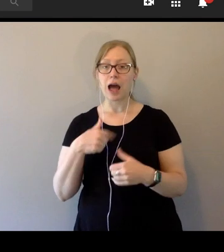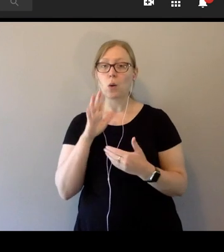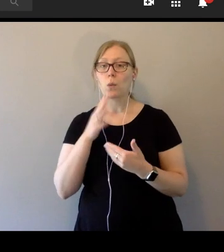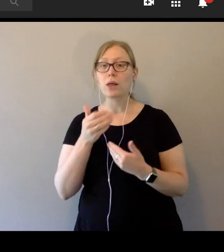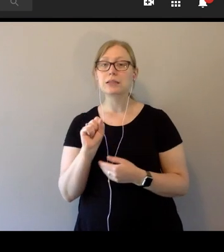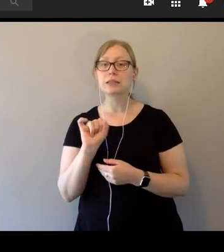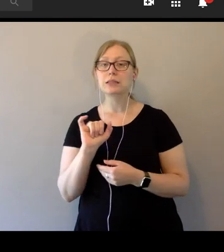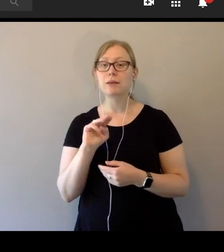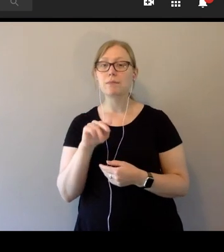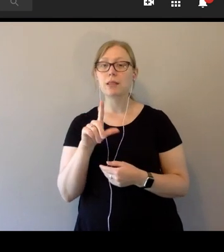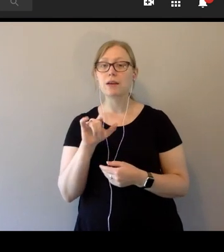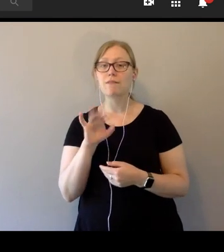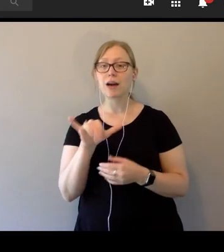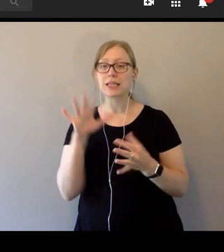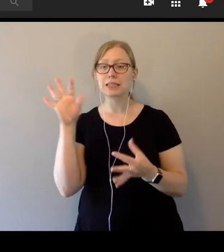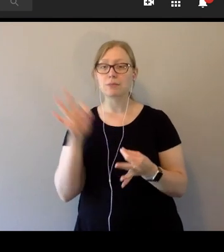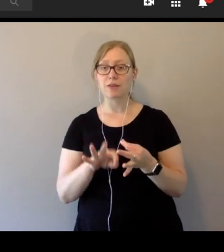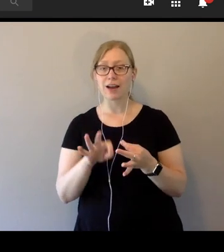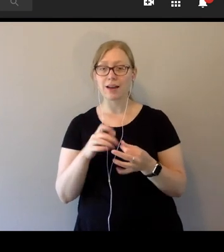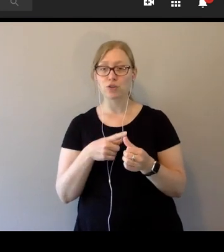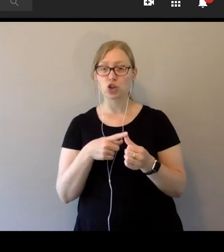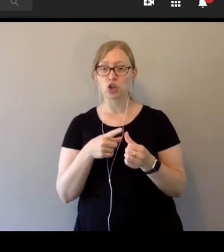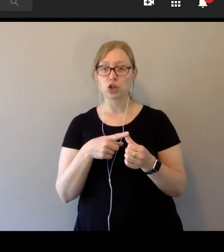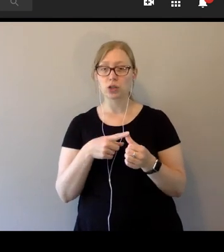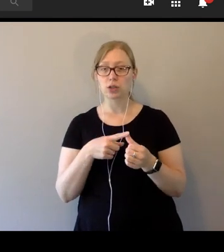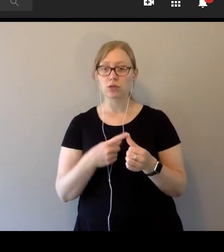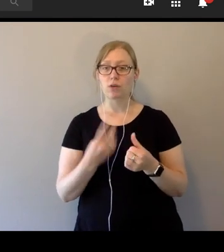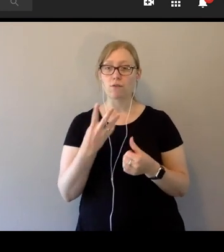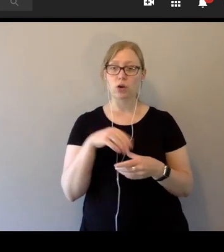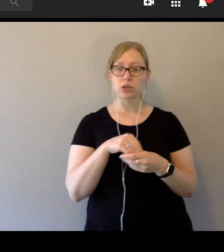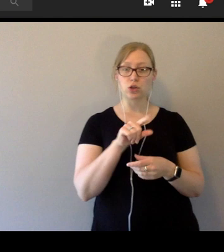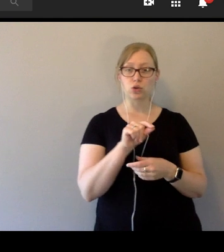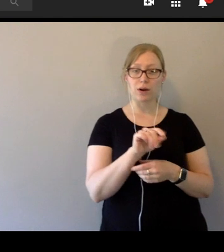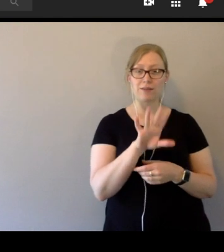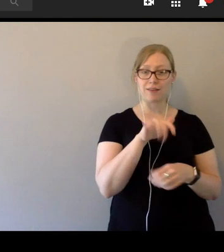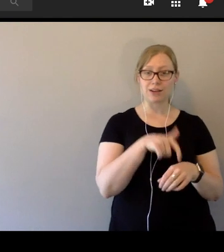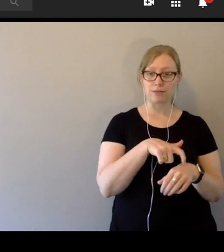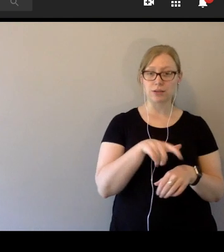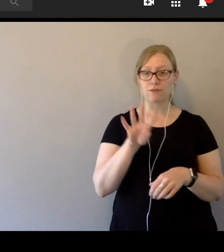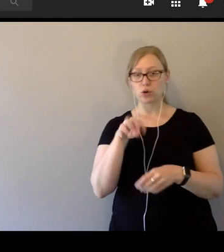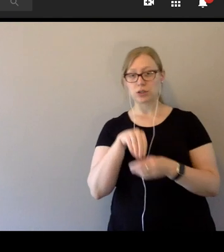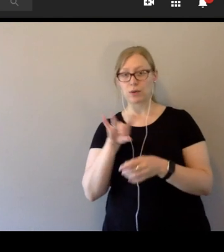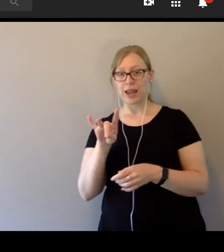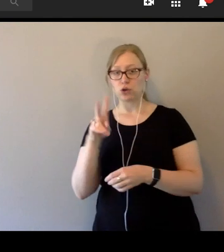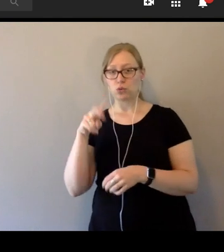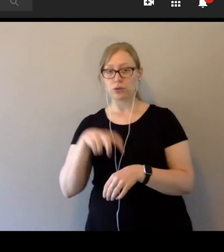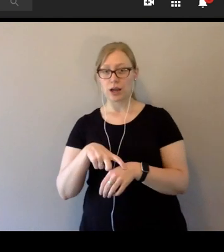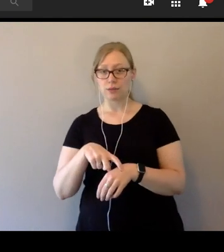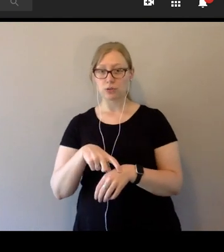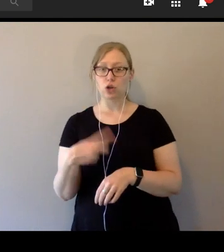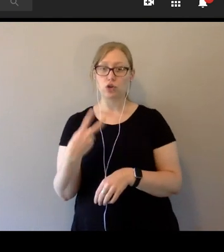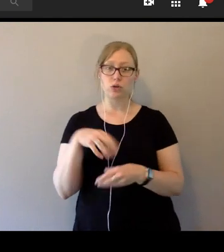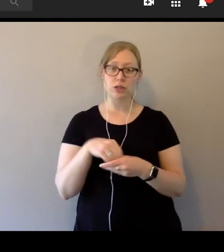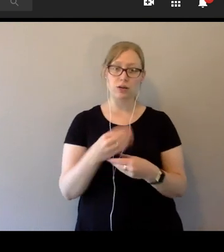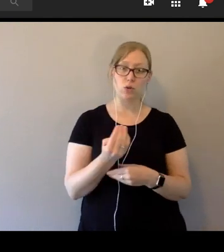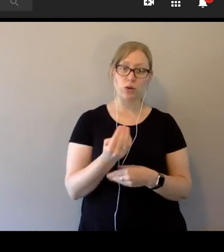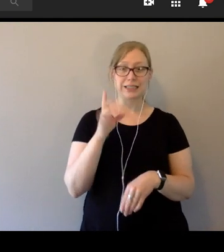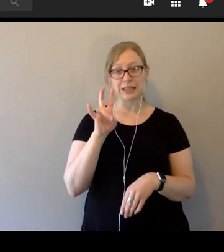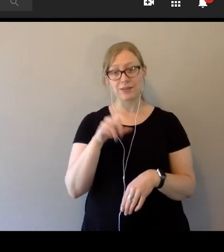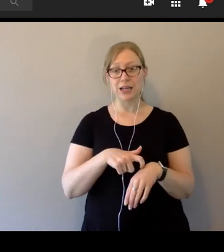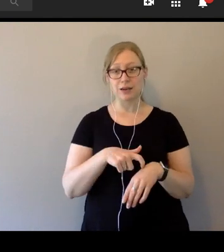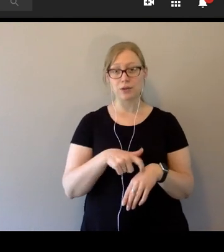if I do 4 goes into 20, that's 5 times. 4 goes into 8, 2 times. 2 go into 14, 7 times. And